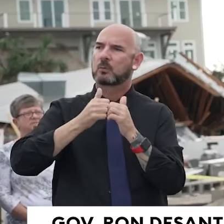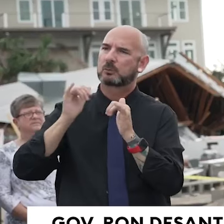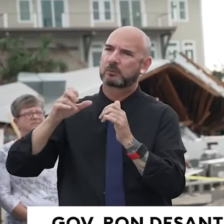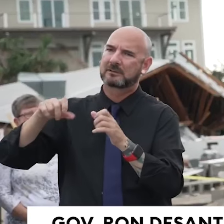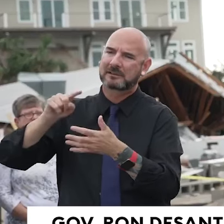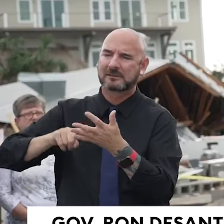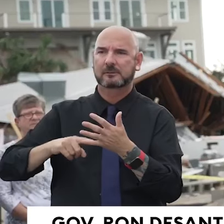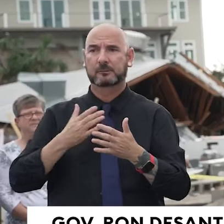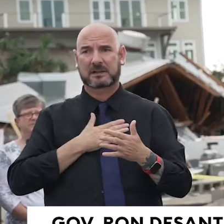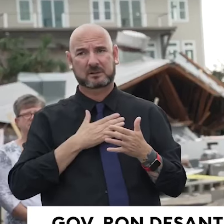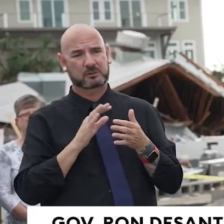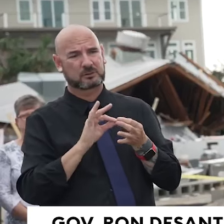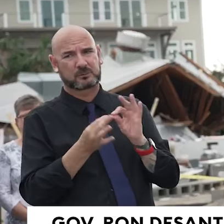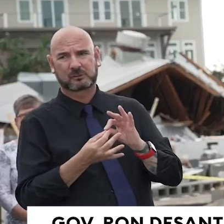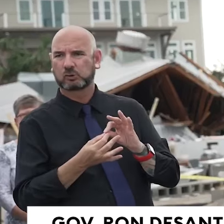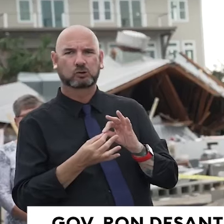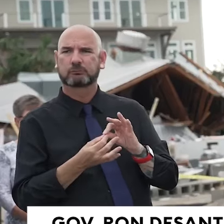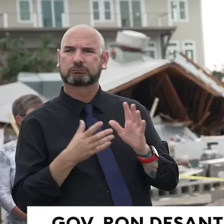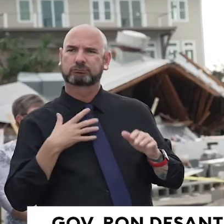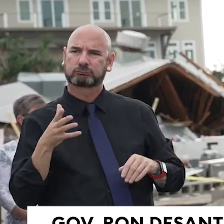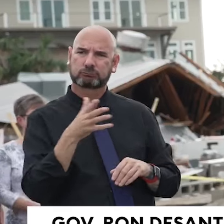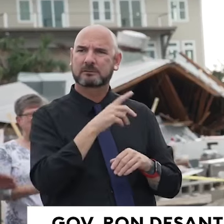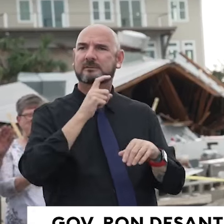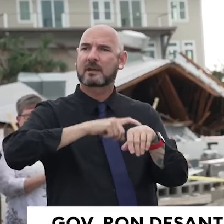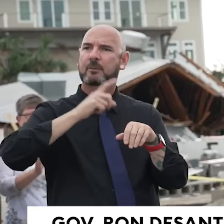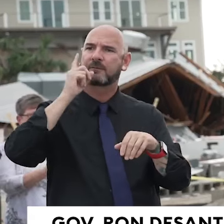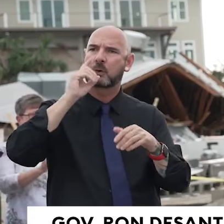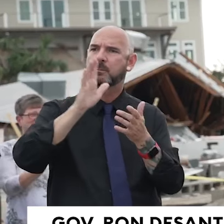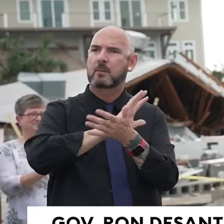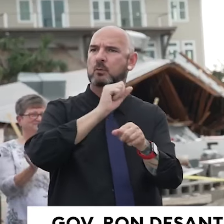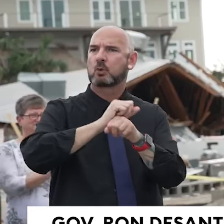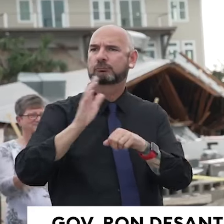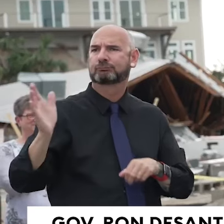have time for bureaucracy. We don't have time for red tape.